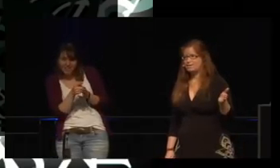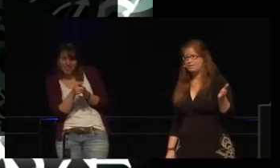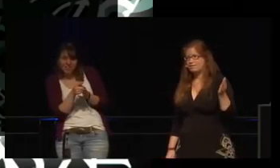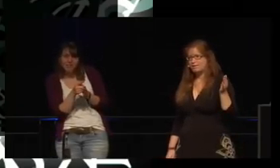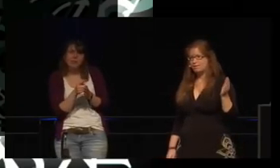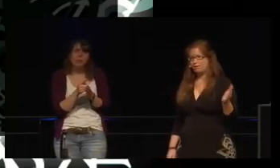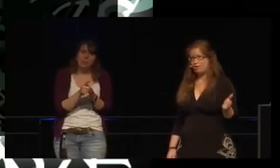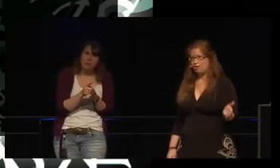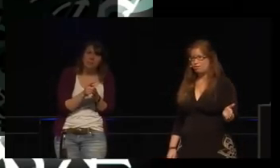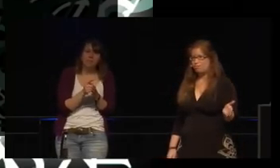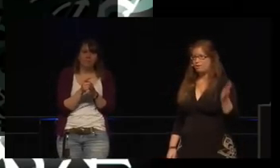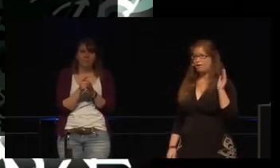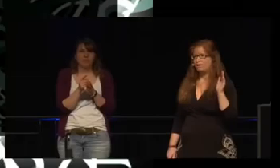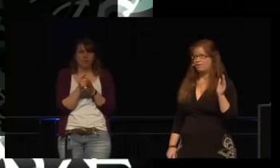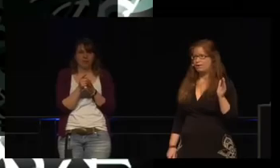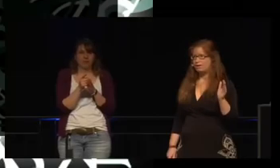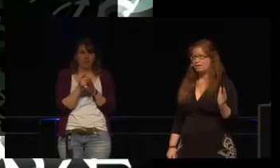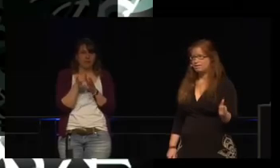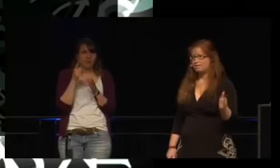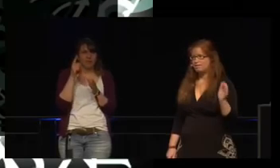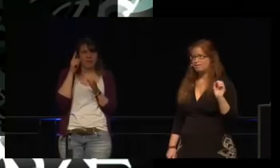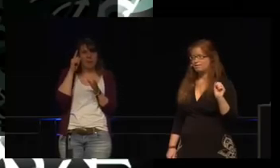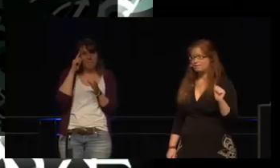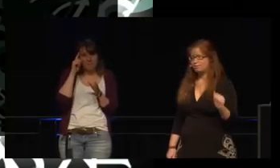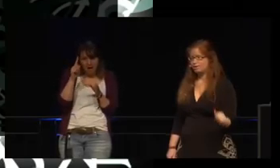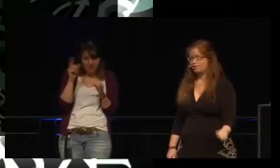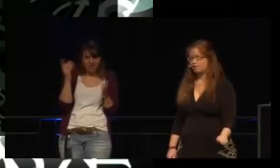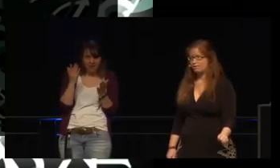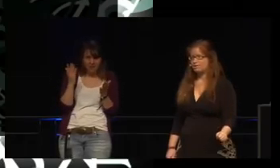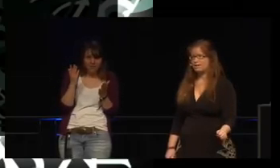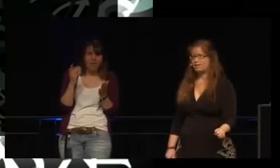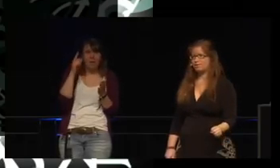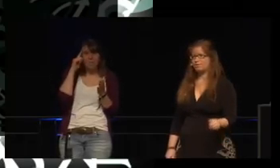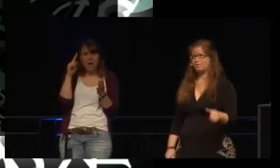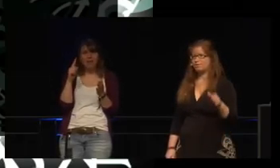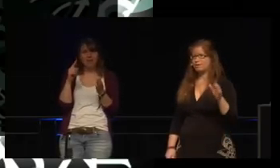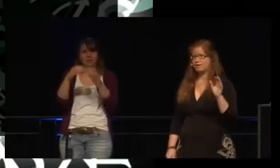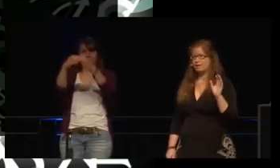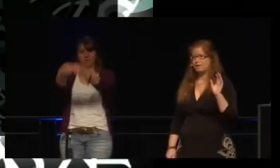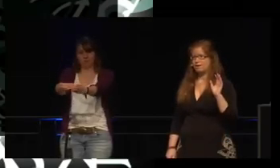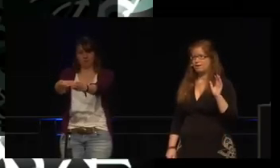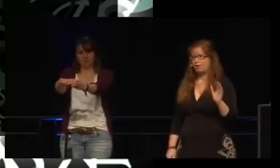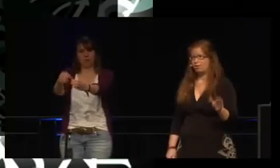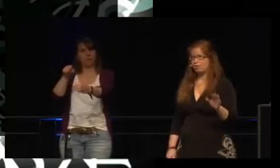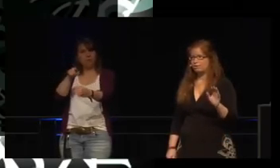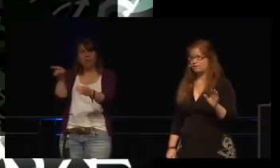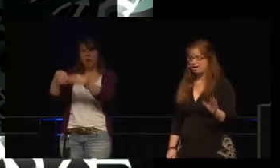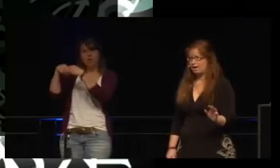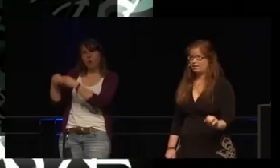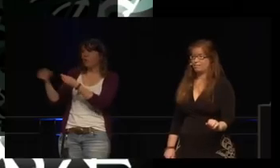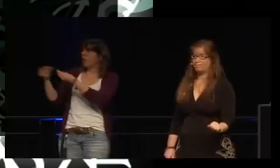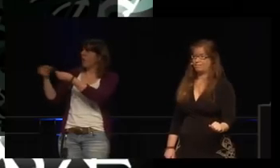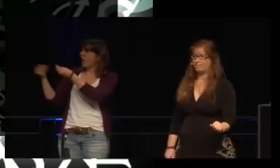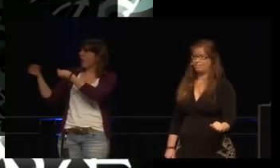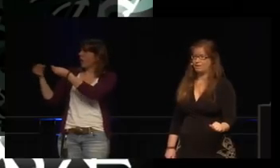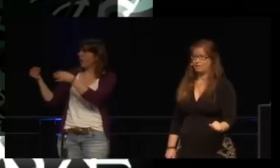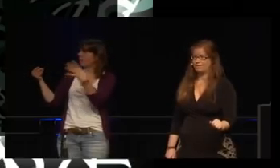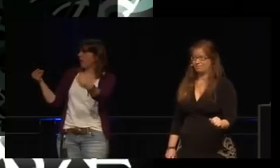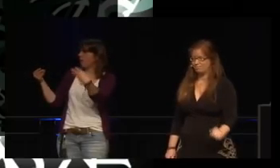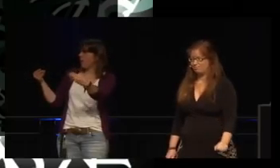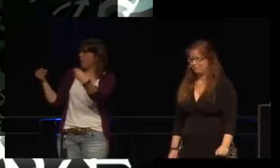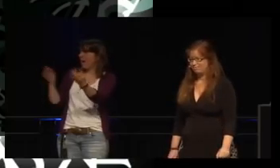and Google Mini got hacked in 2017. Of course, both problems got fixed. And when I say got